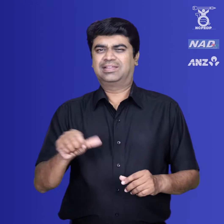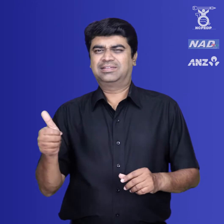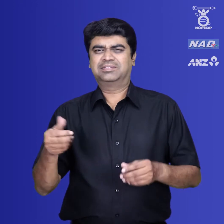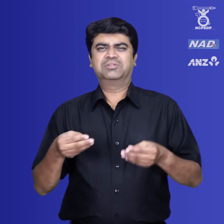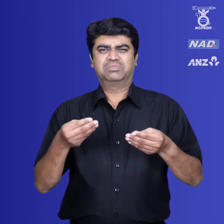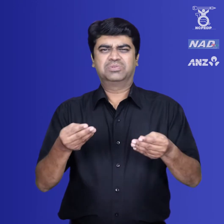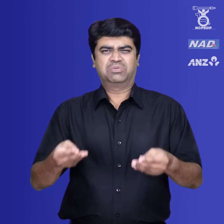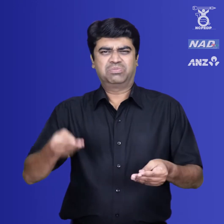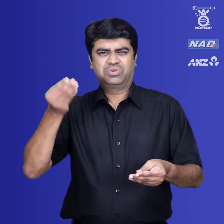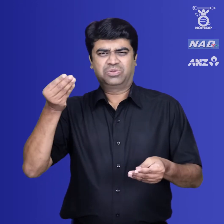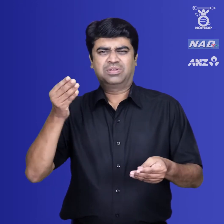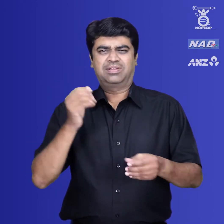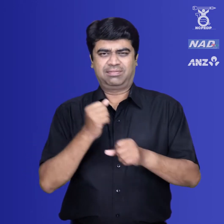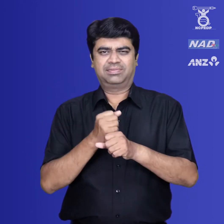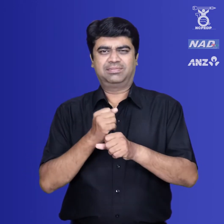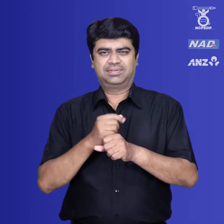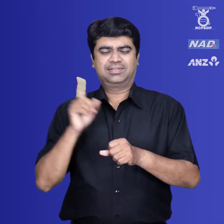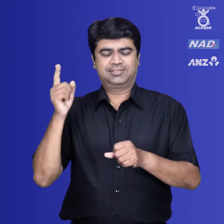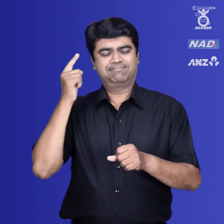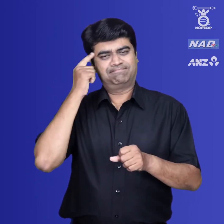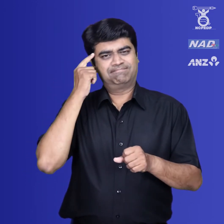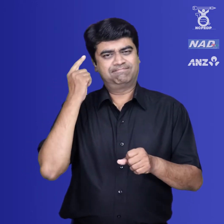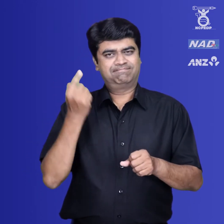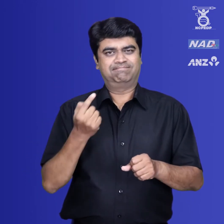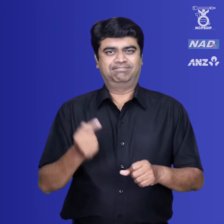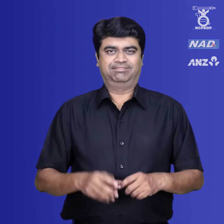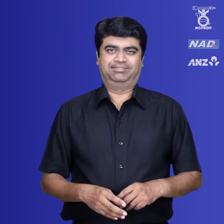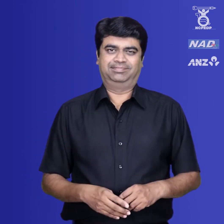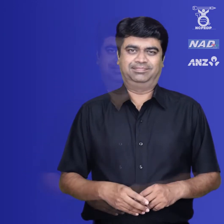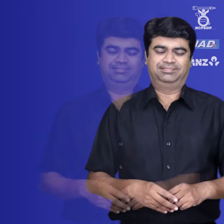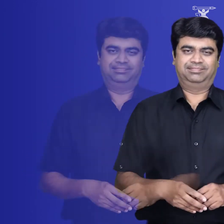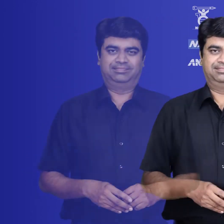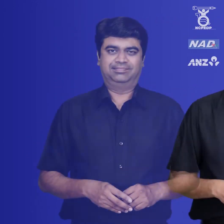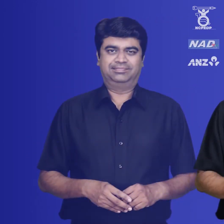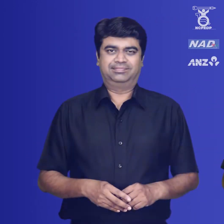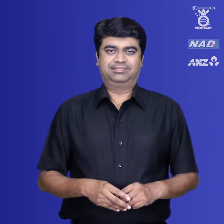Any other matter which the appropriate government may think fit.